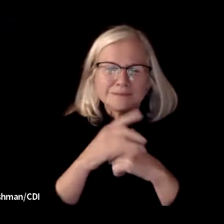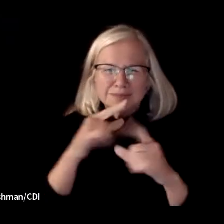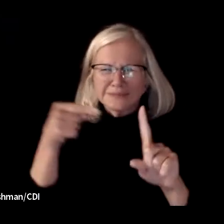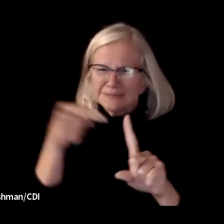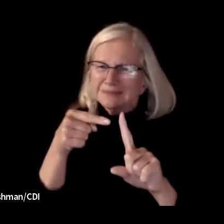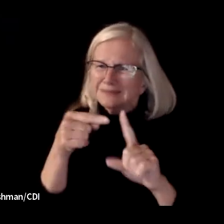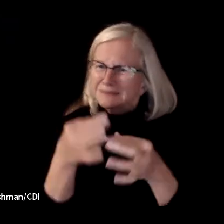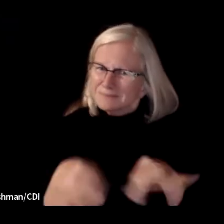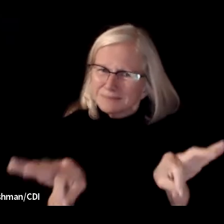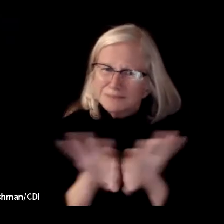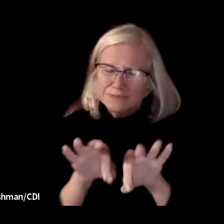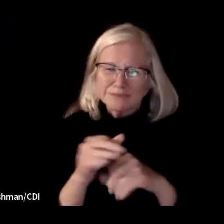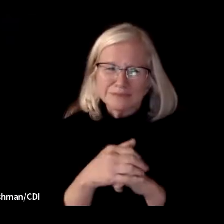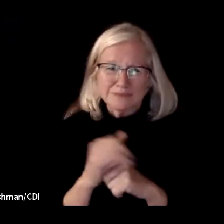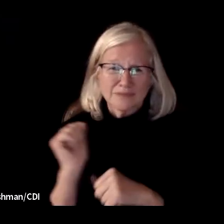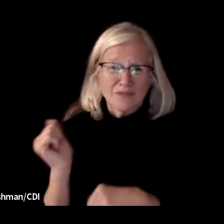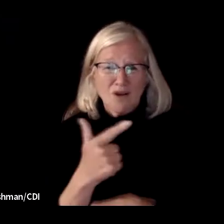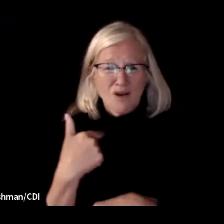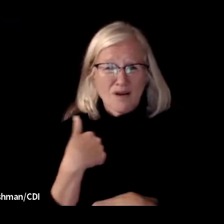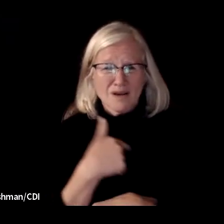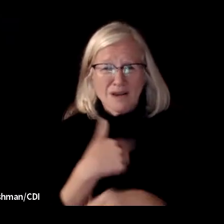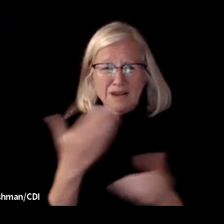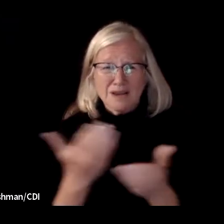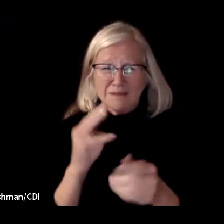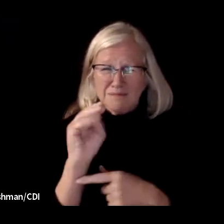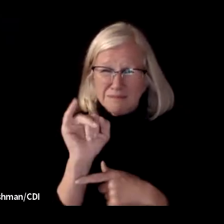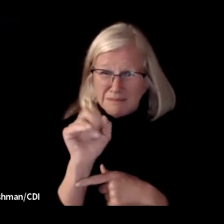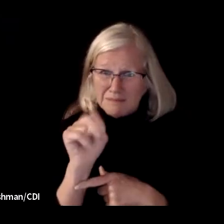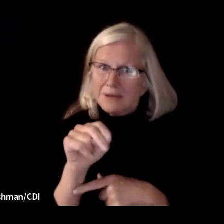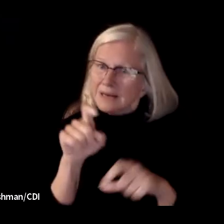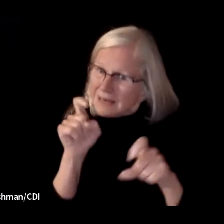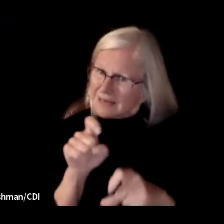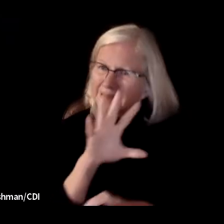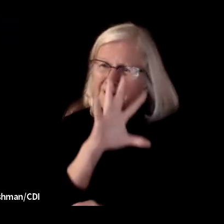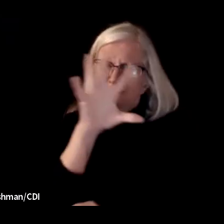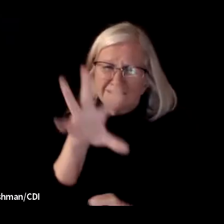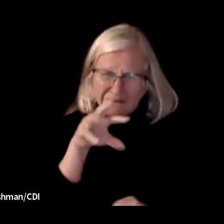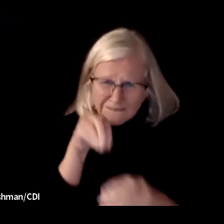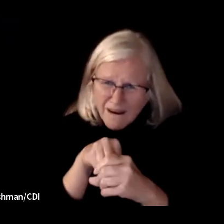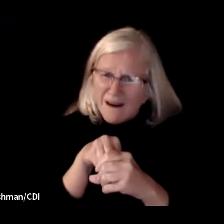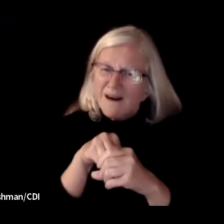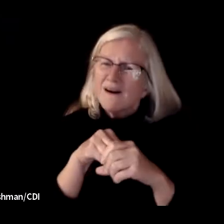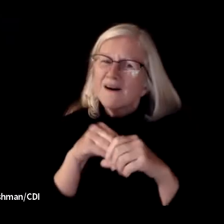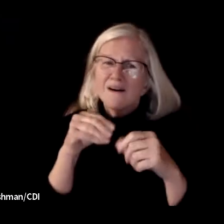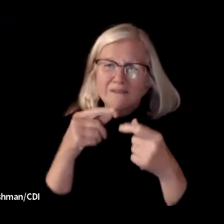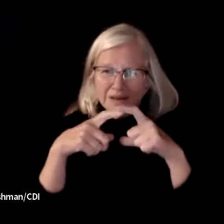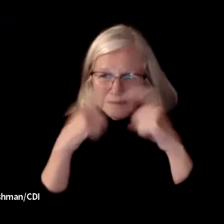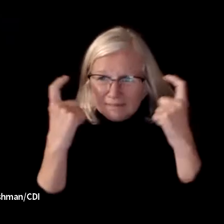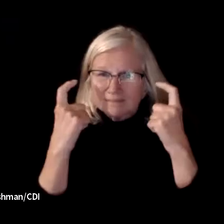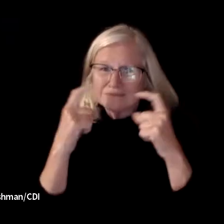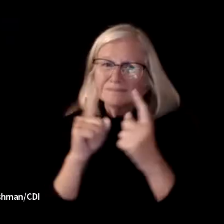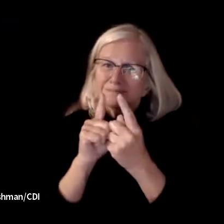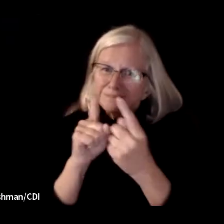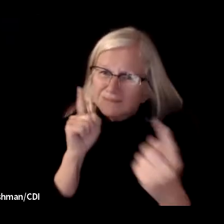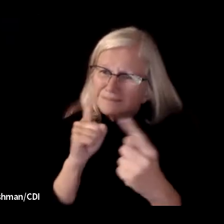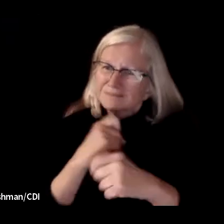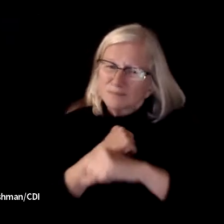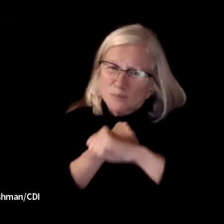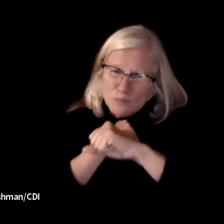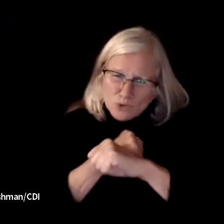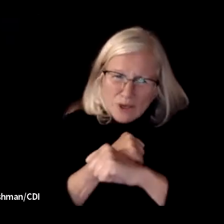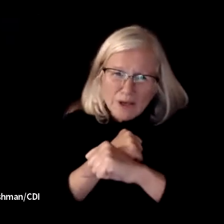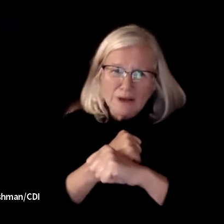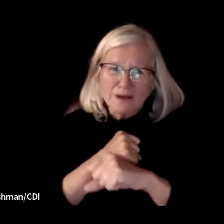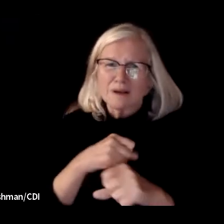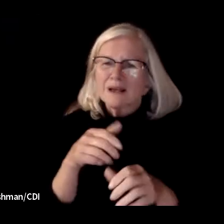as Minnesotans need to do our part to limit transmission of this virus and to protect ourselves, but also our neighbors from the harms the virus